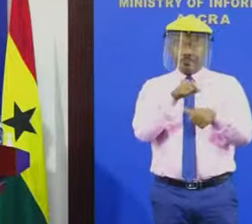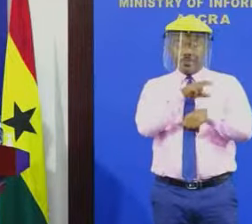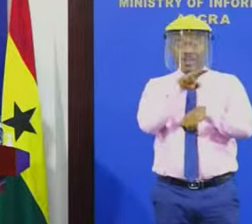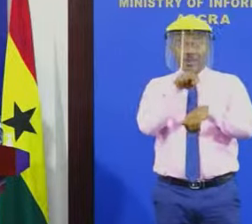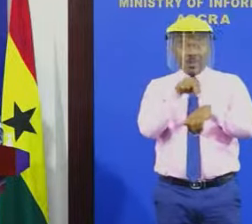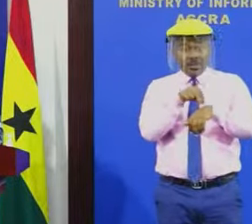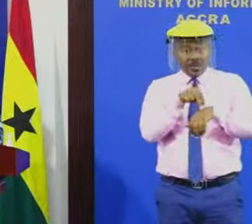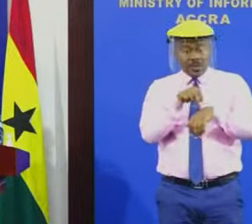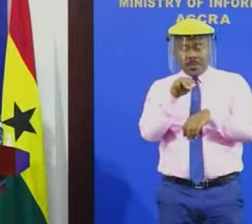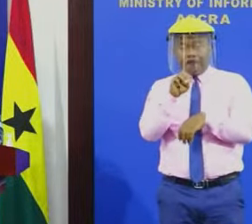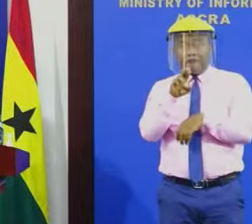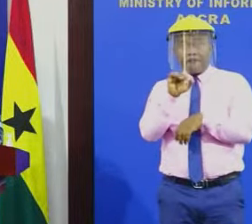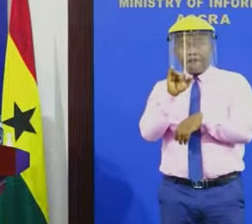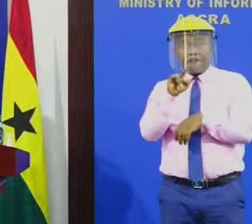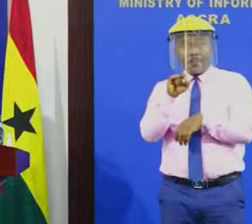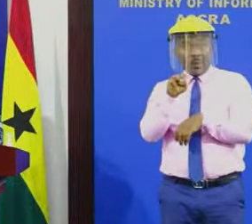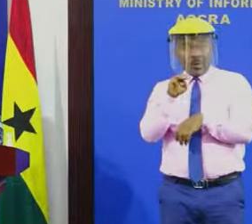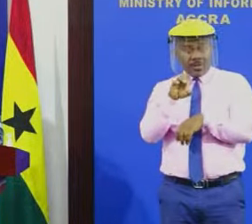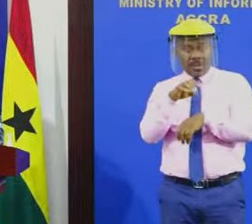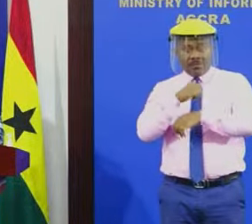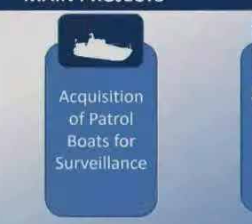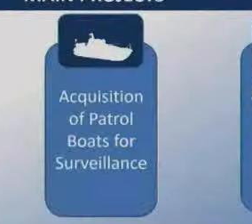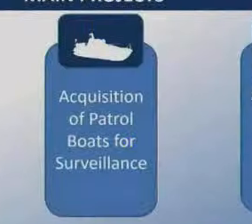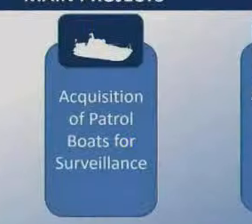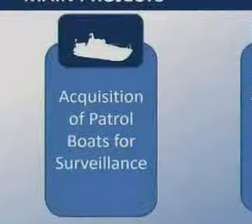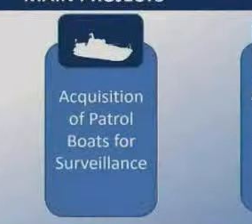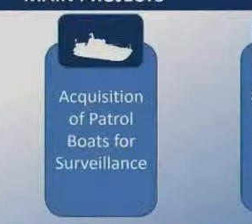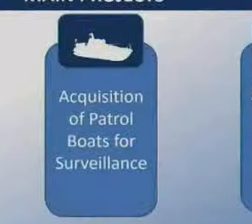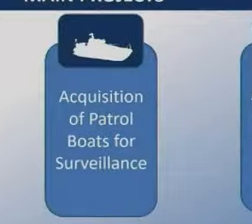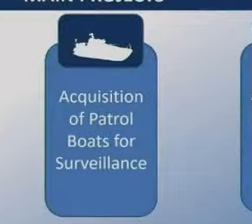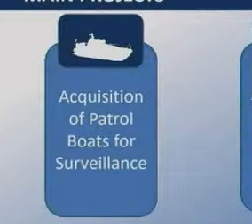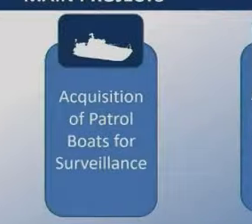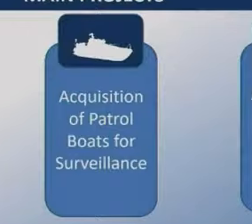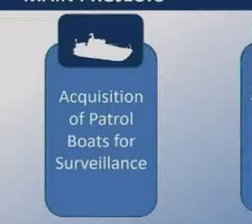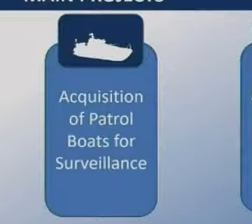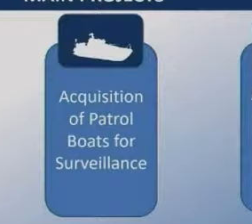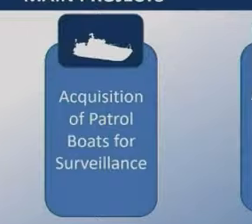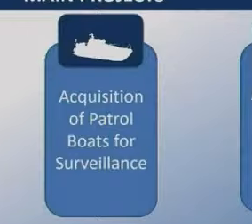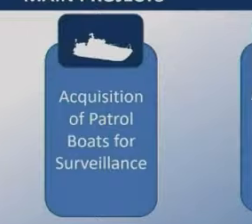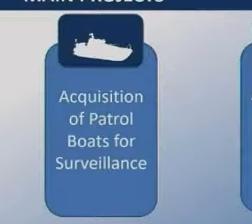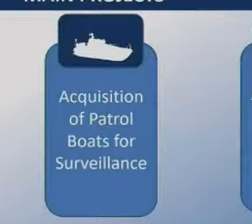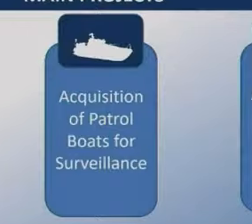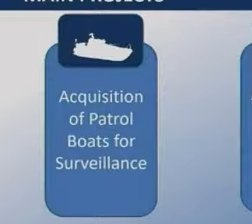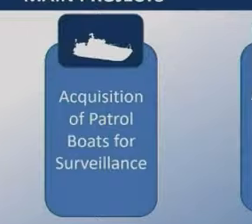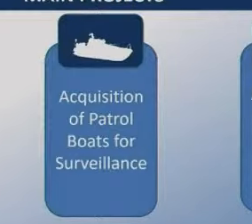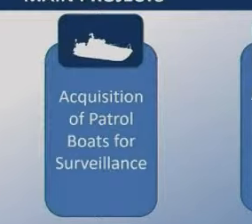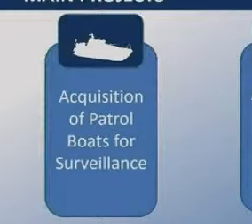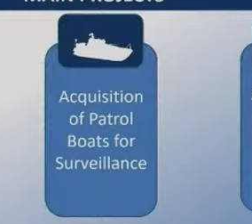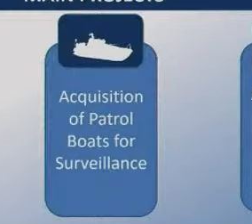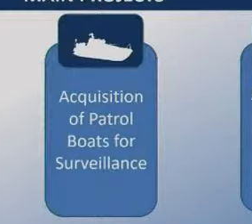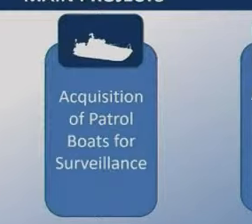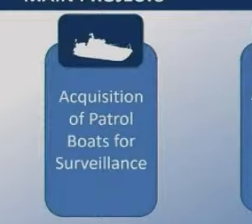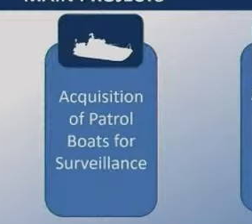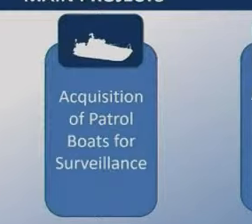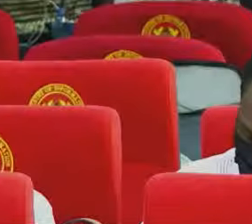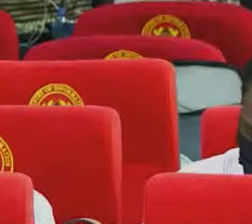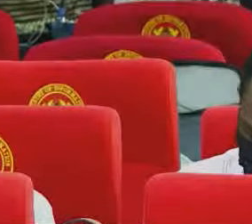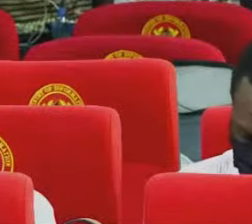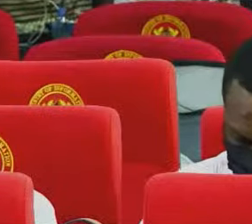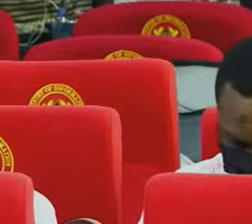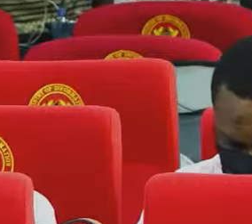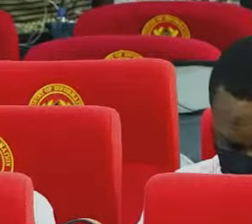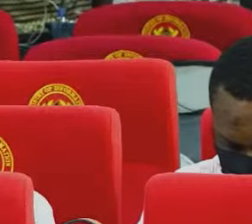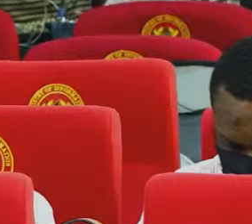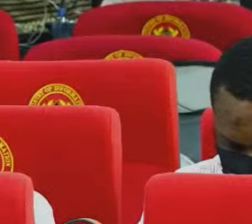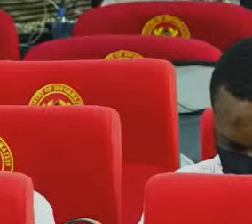Security Committee and the Maritime Security Strategy, among others, in place. When we talk about